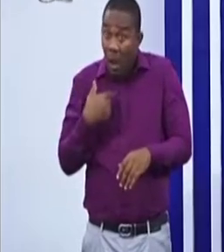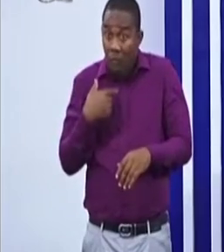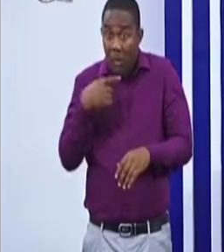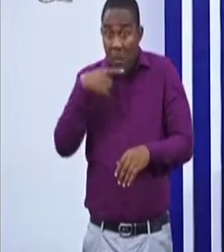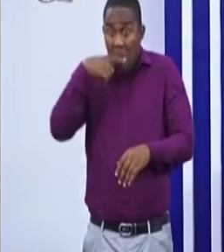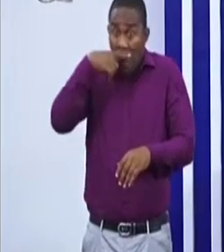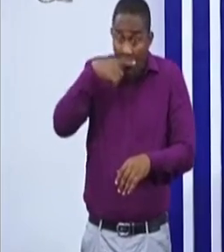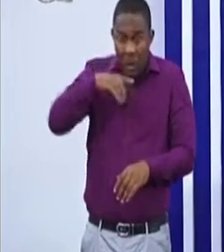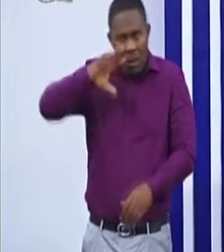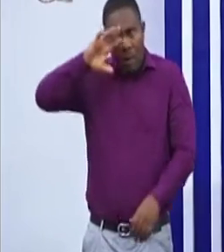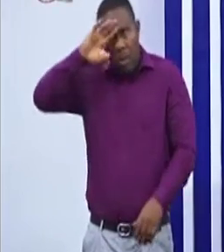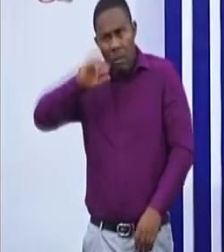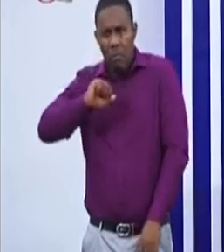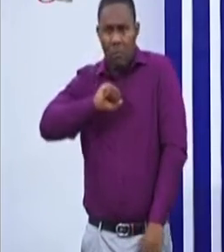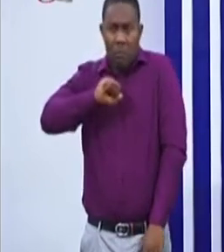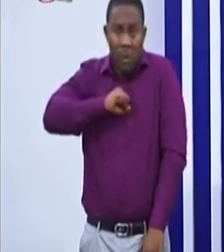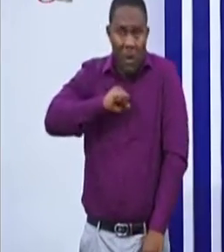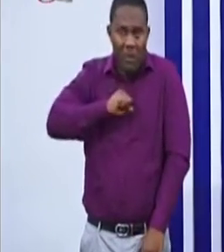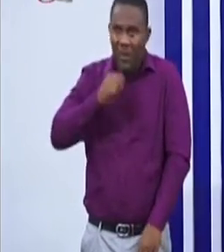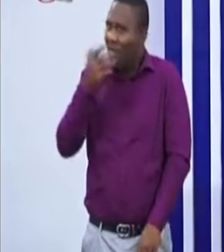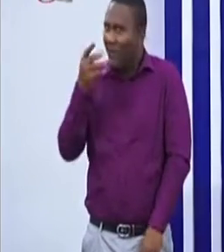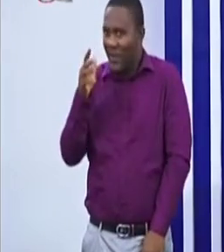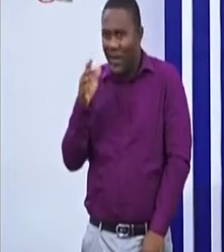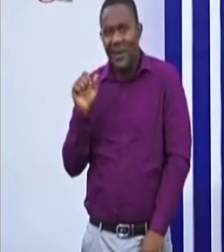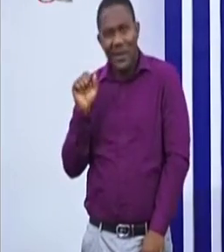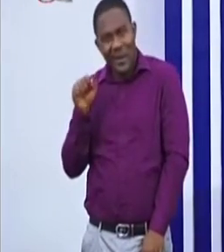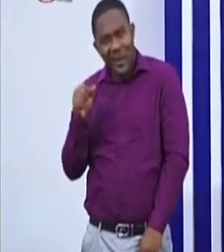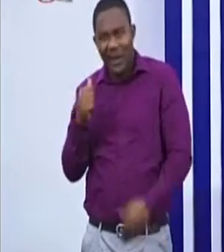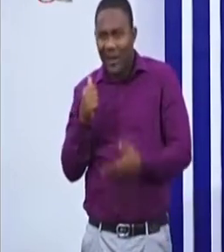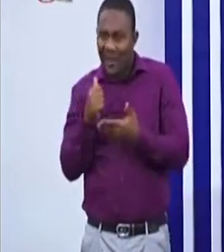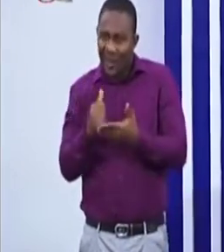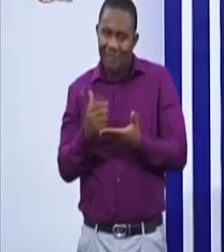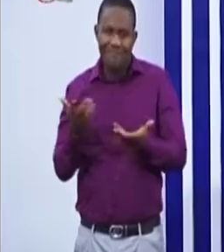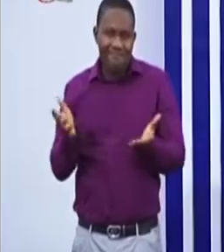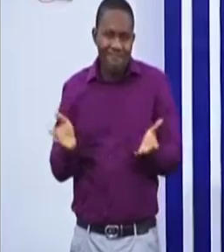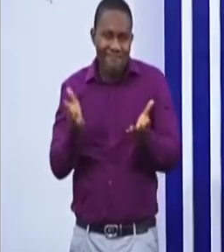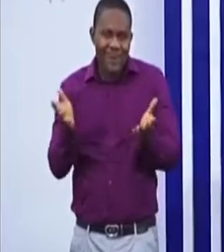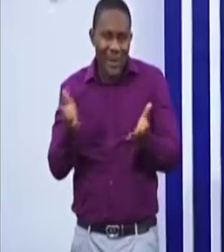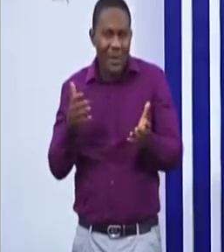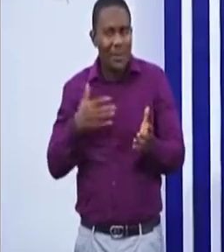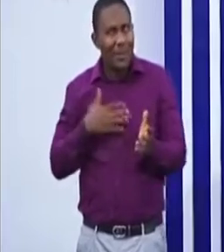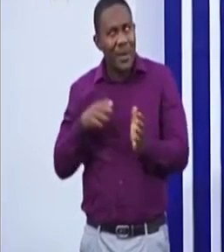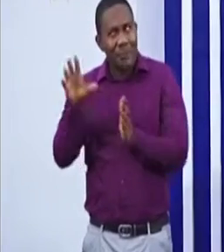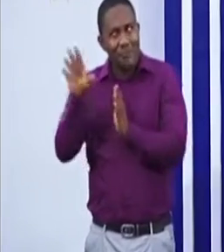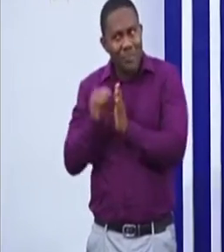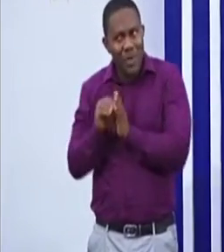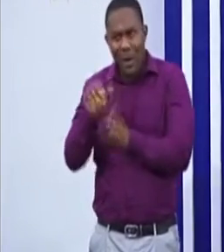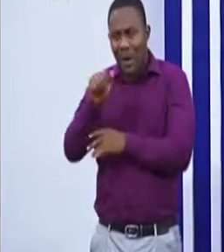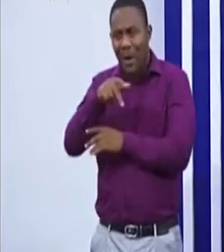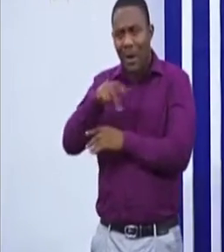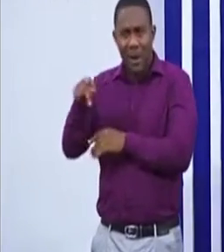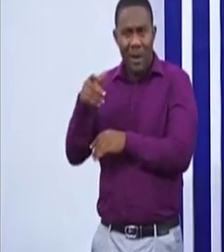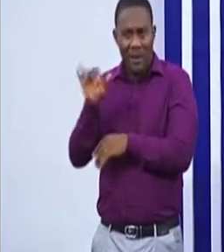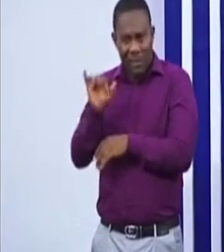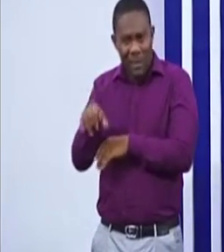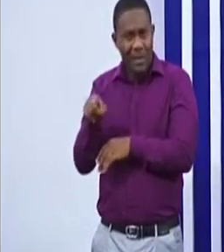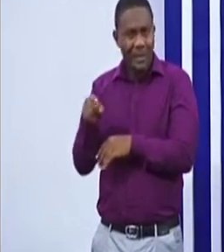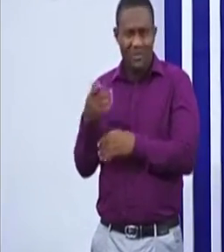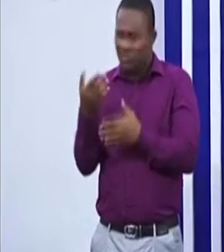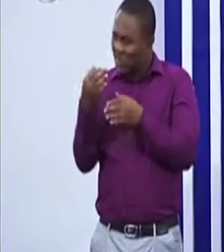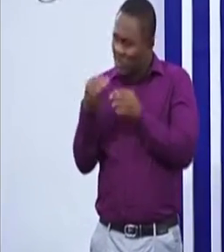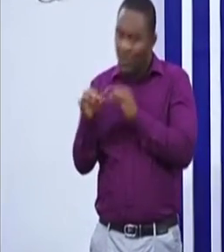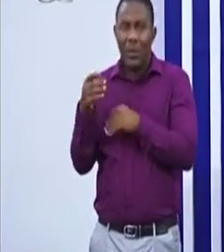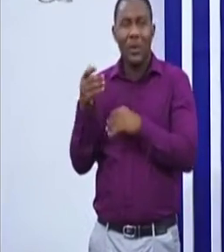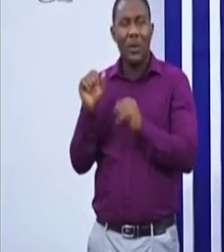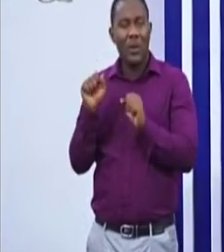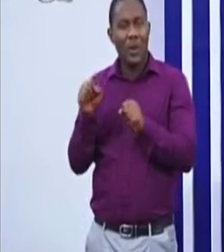be corona-related. So we would encourage all of us to work together using the simple tools